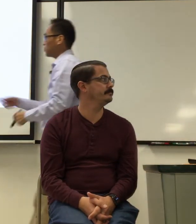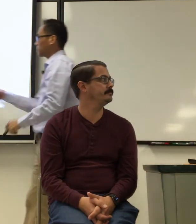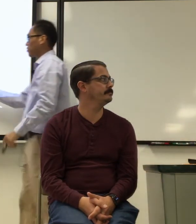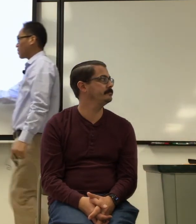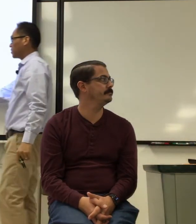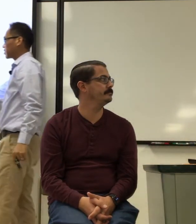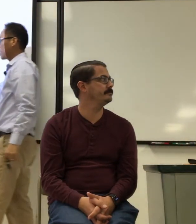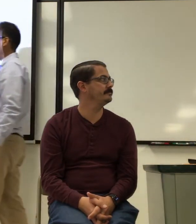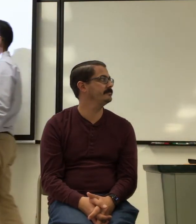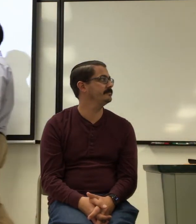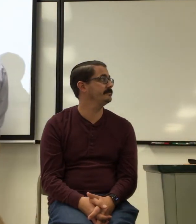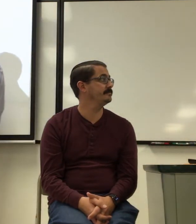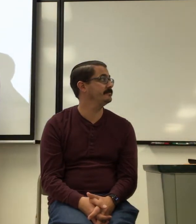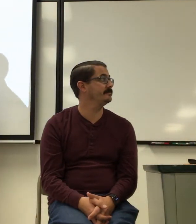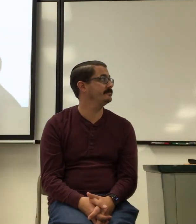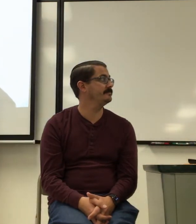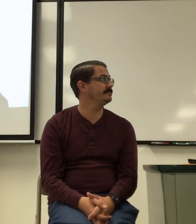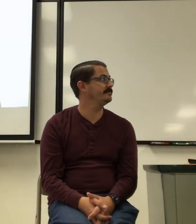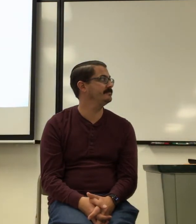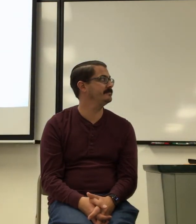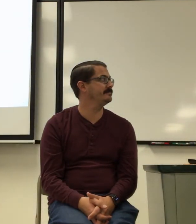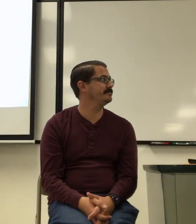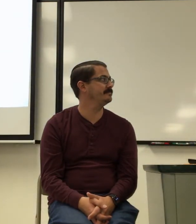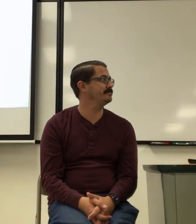How would you describe this color?